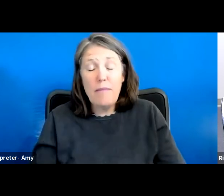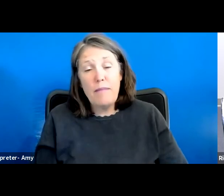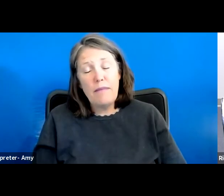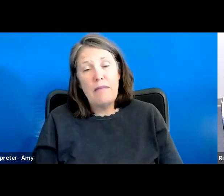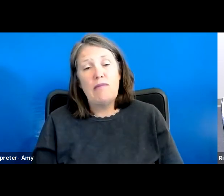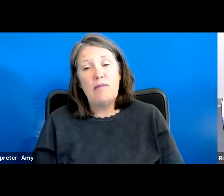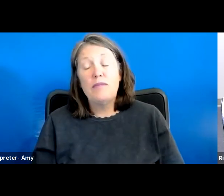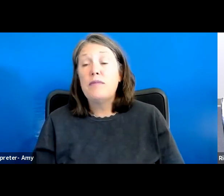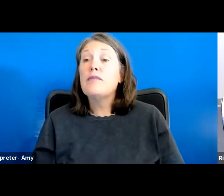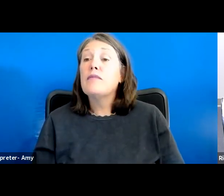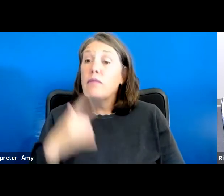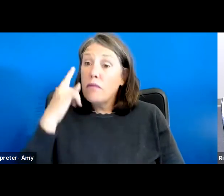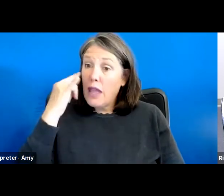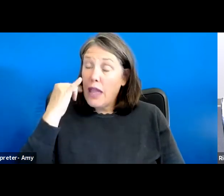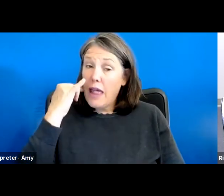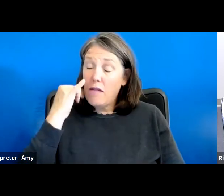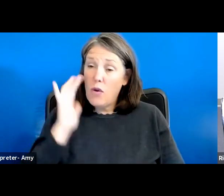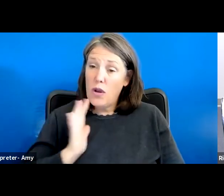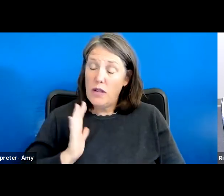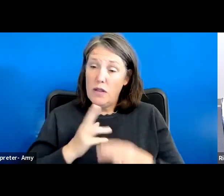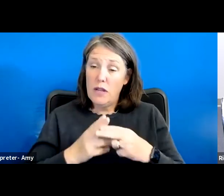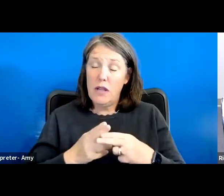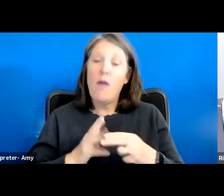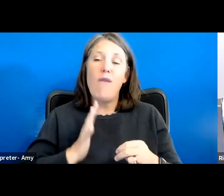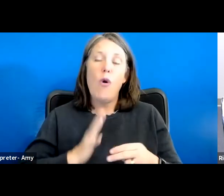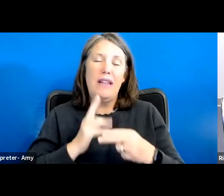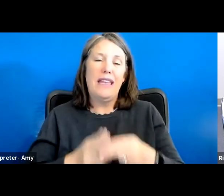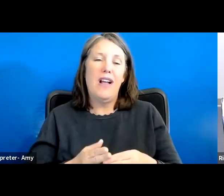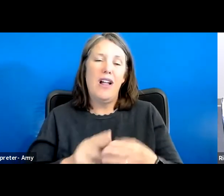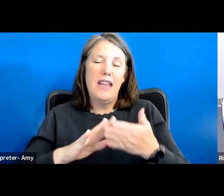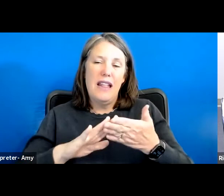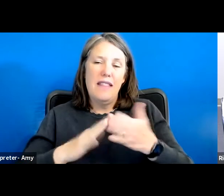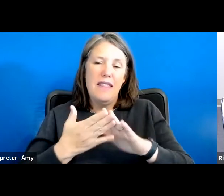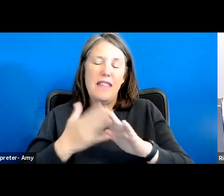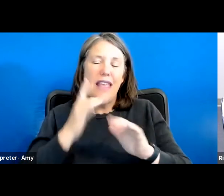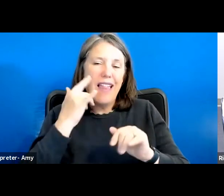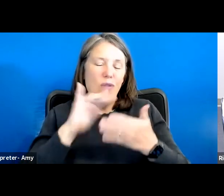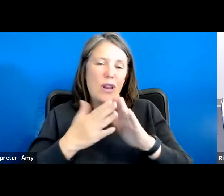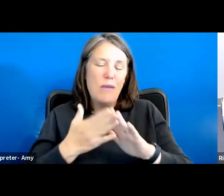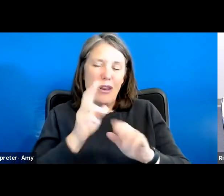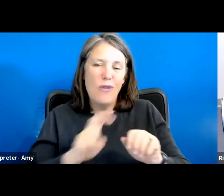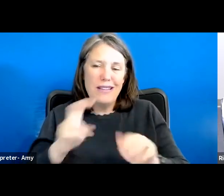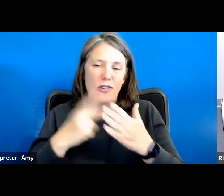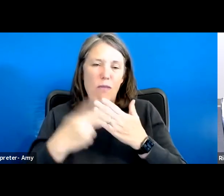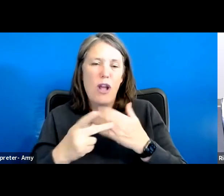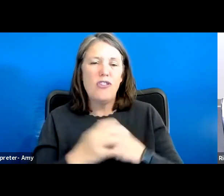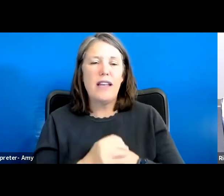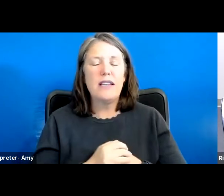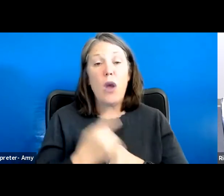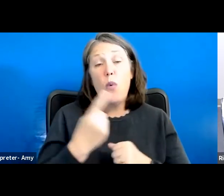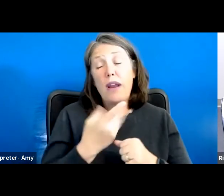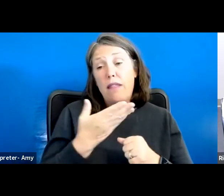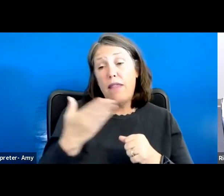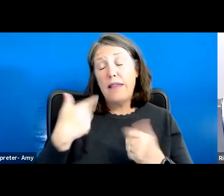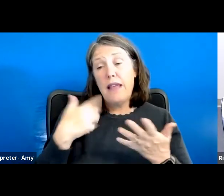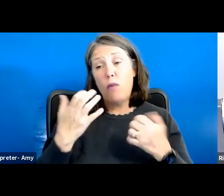And here in California, it's formerly referred to as the California Community Transitions Project. One of the other things that I wanted to